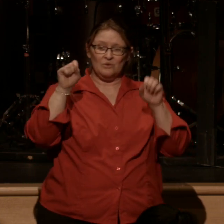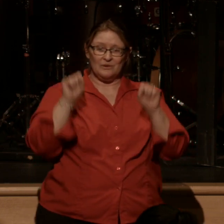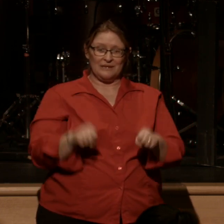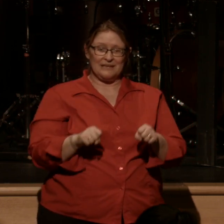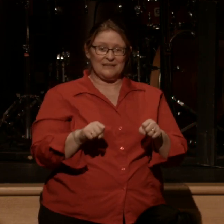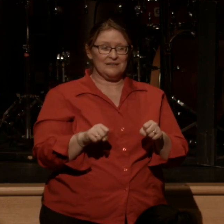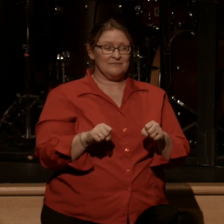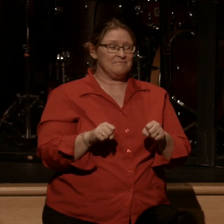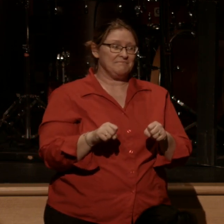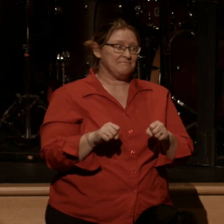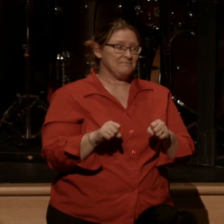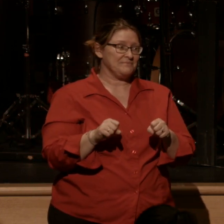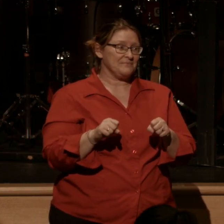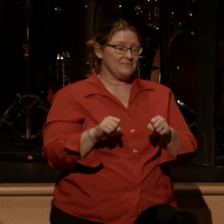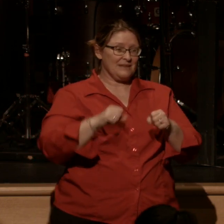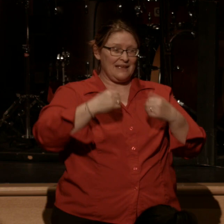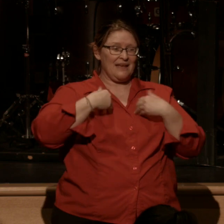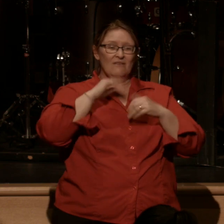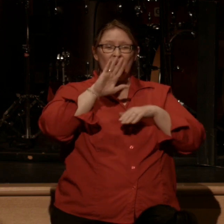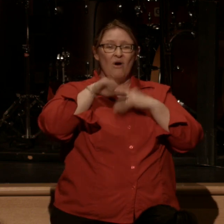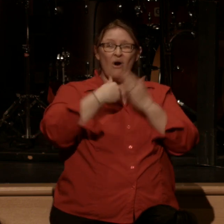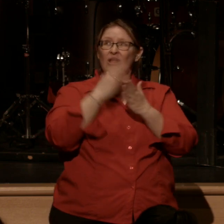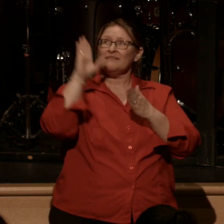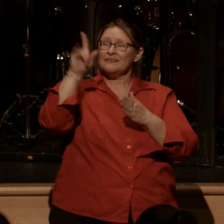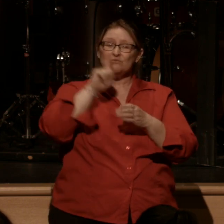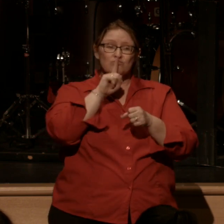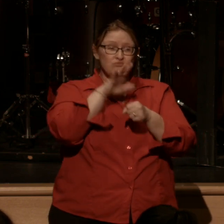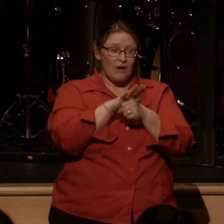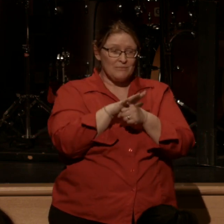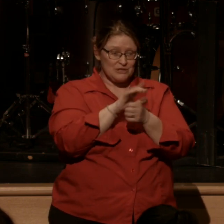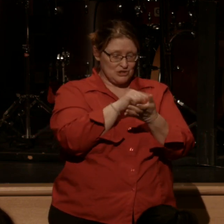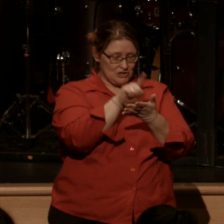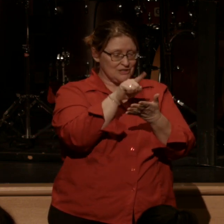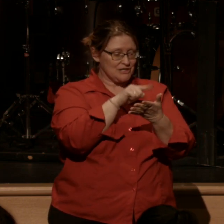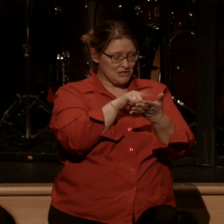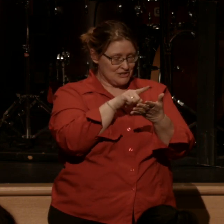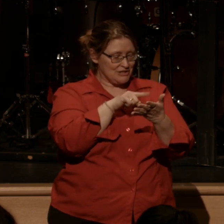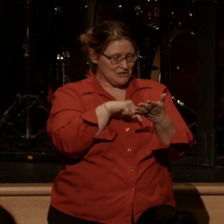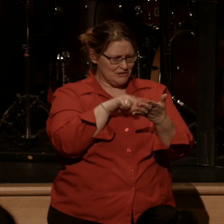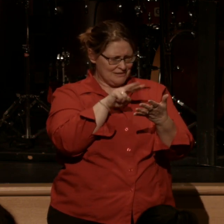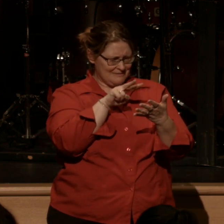check every single promise that God makes in the Bible, and they are all true.